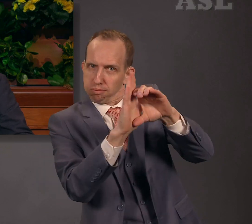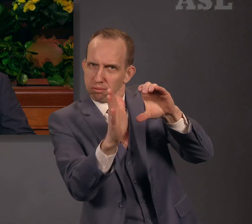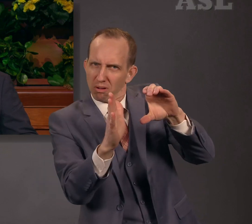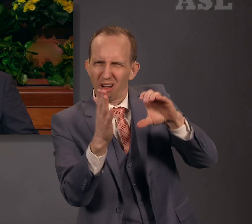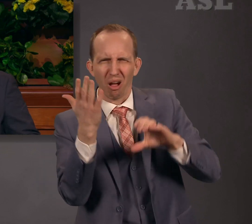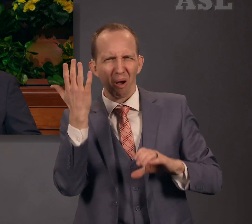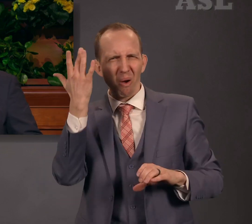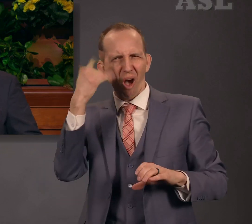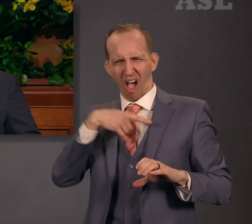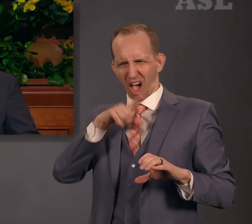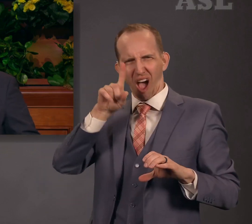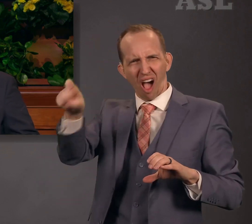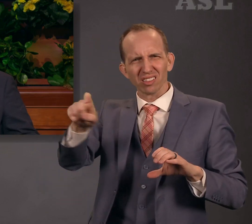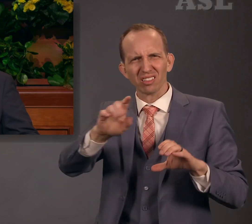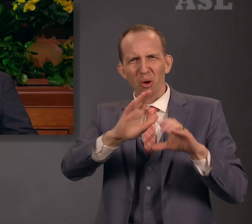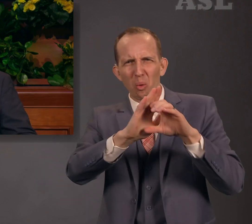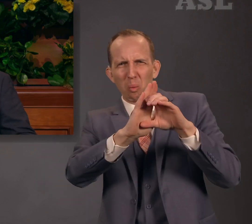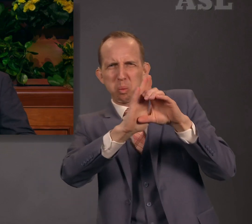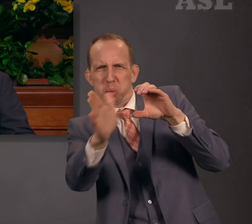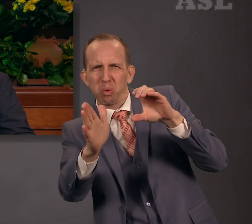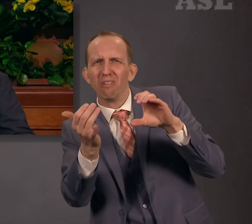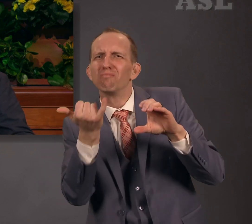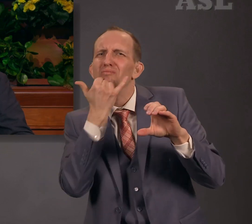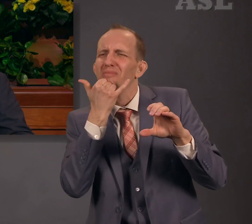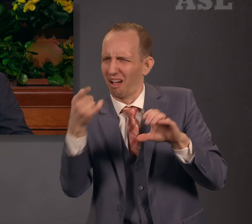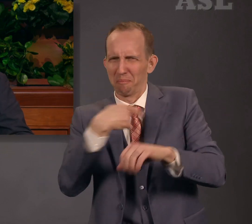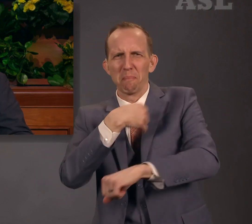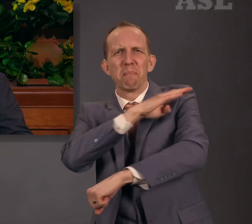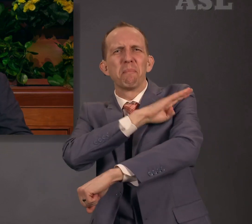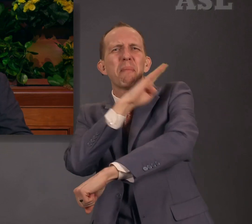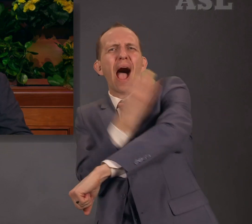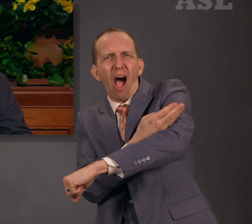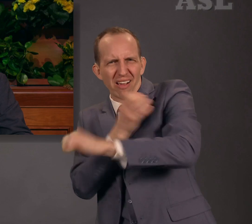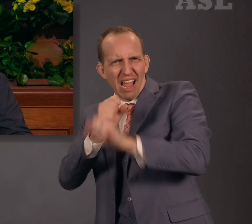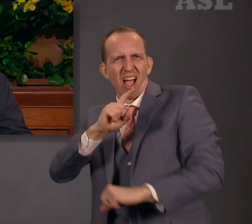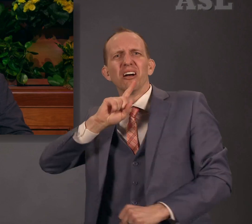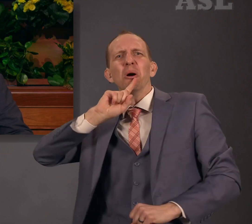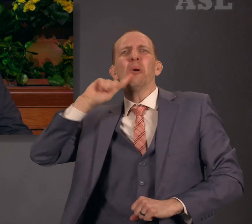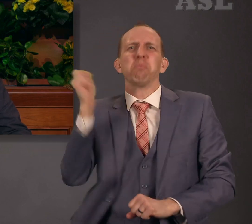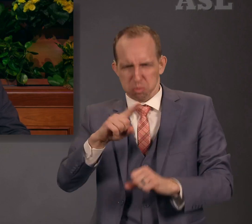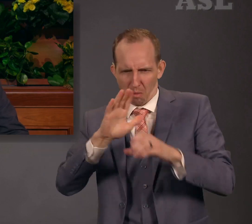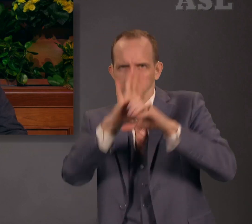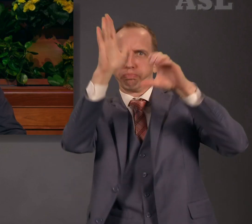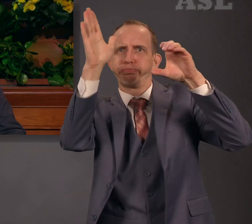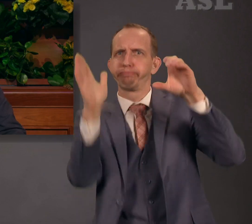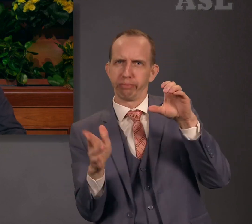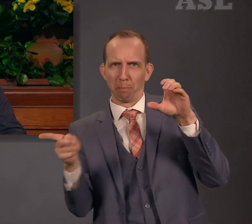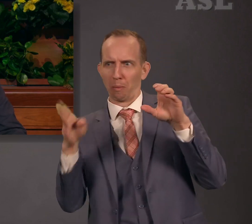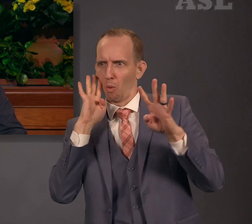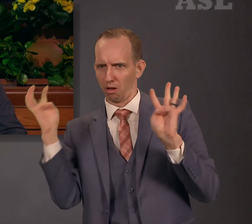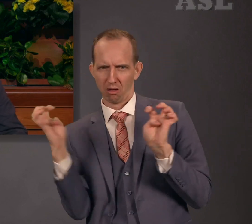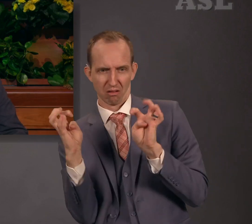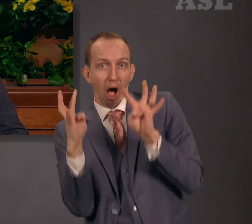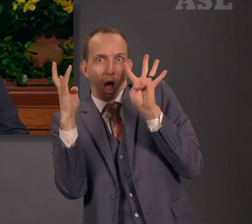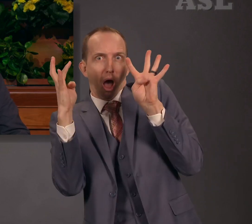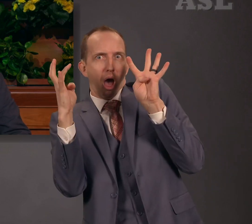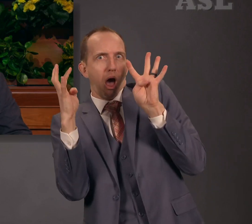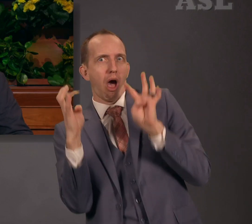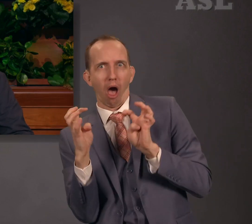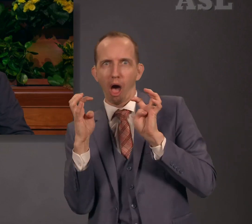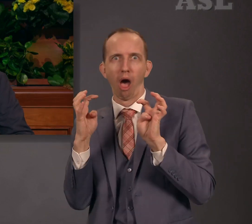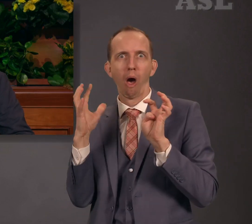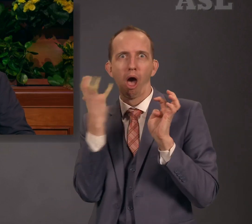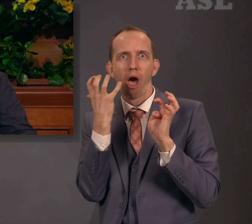With the power that the Savior had, could not he have miraculously moved the stone without effort? This would have been impressive to see and an